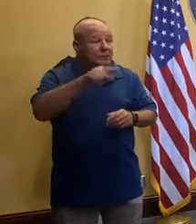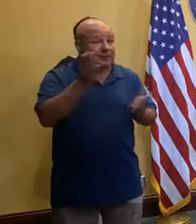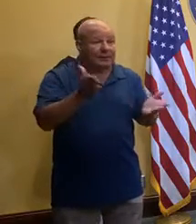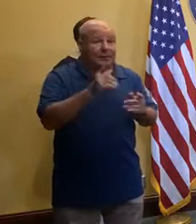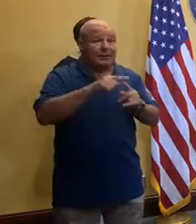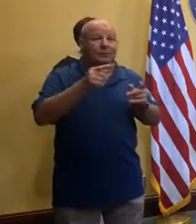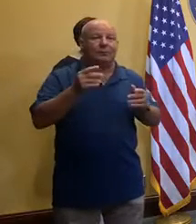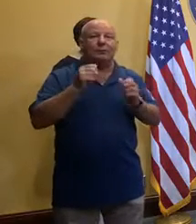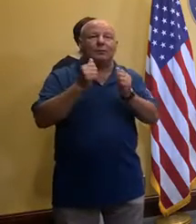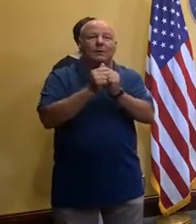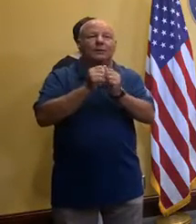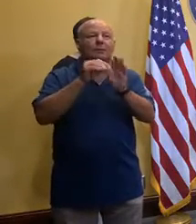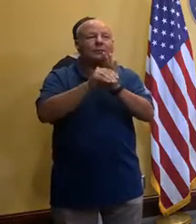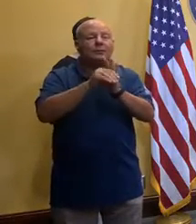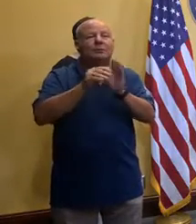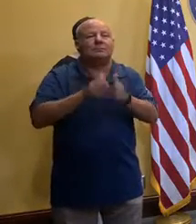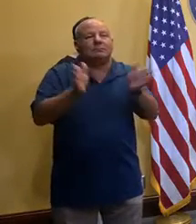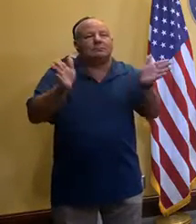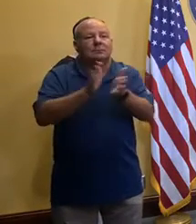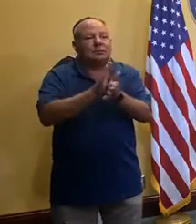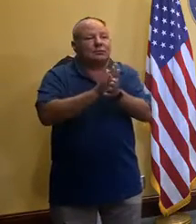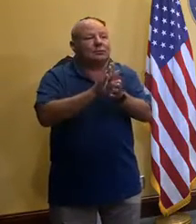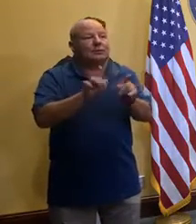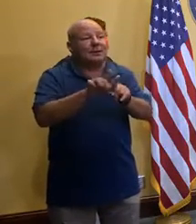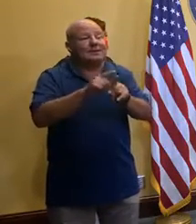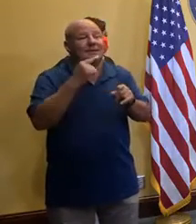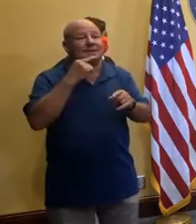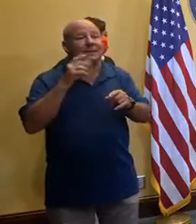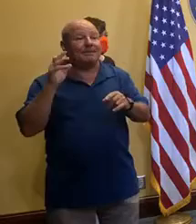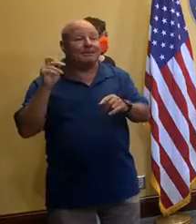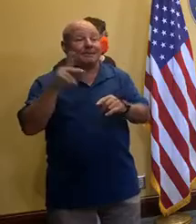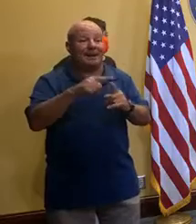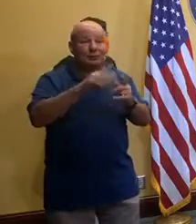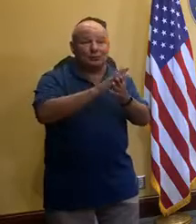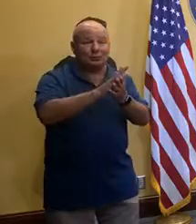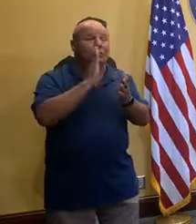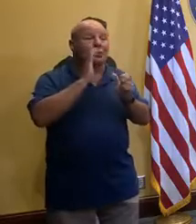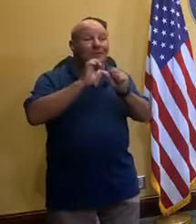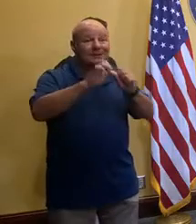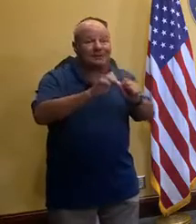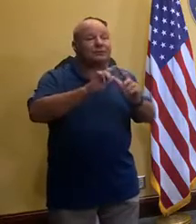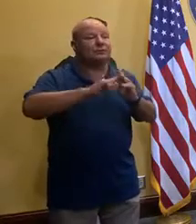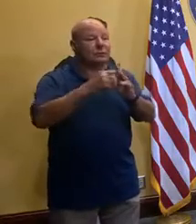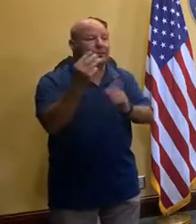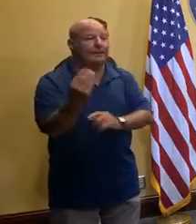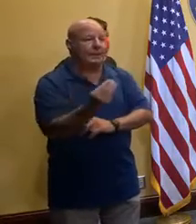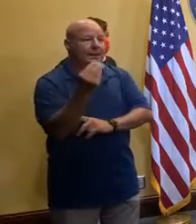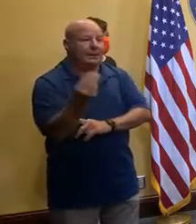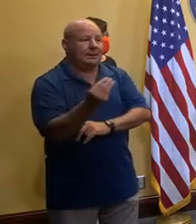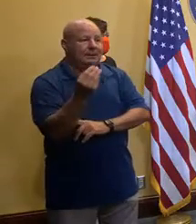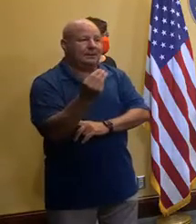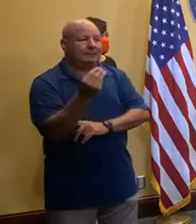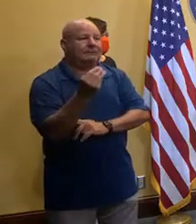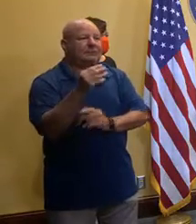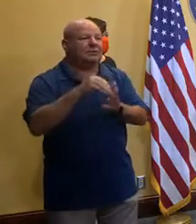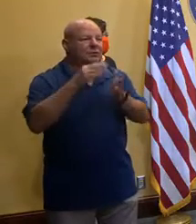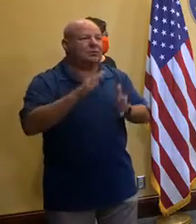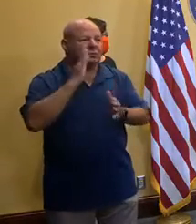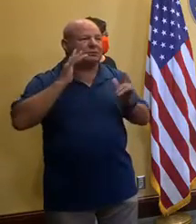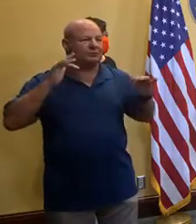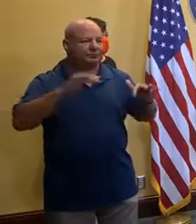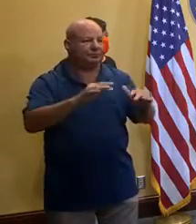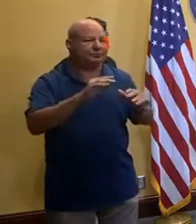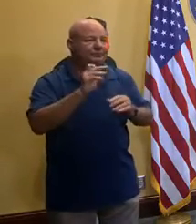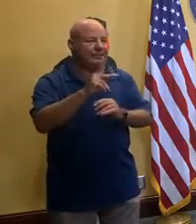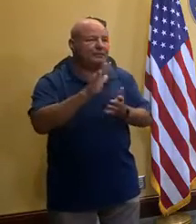Orleans Public Schools as they announced return to in-person learning will continue and start on Monday. Again, this is